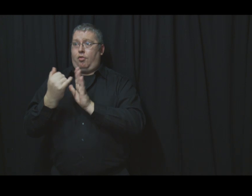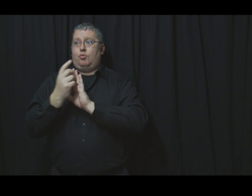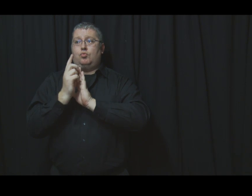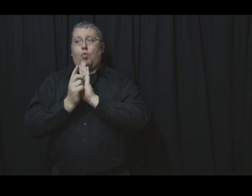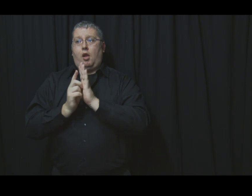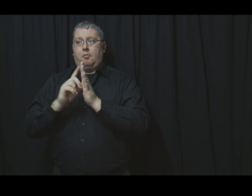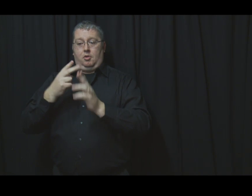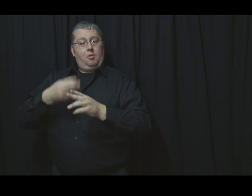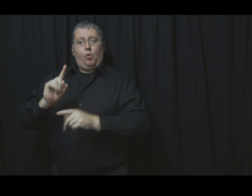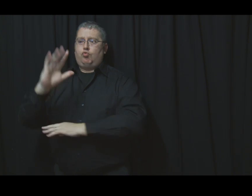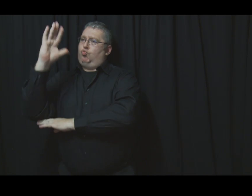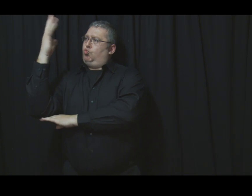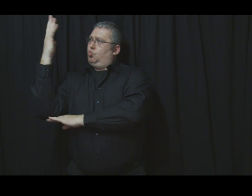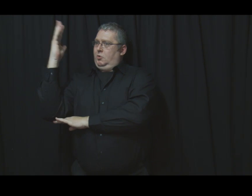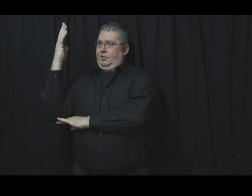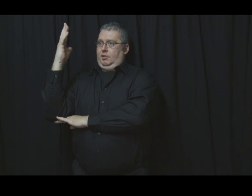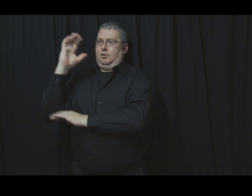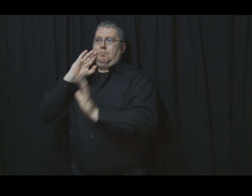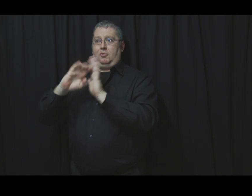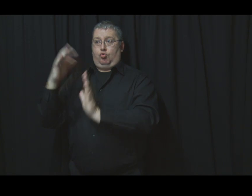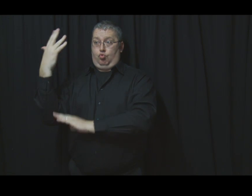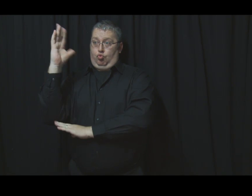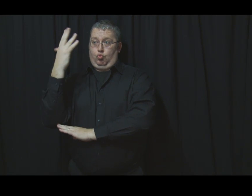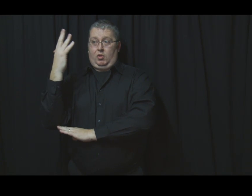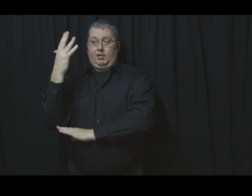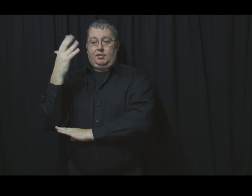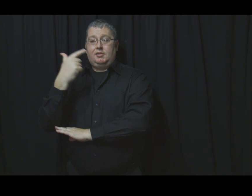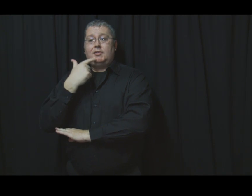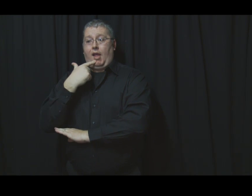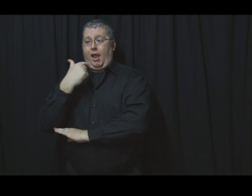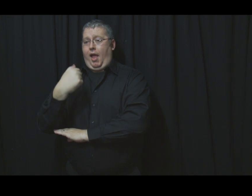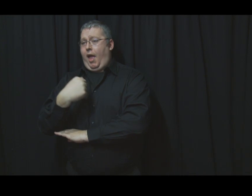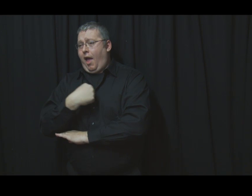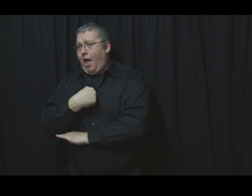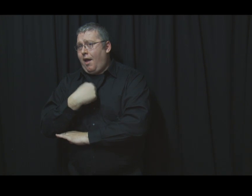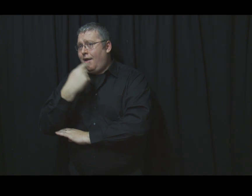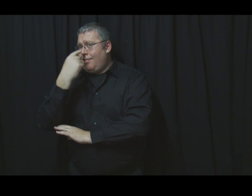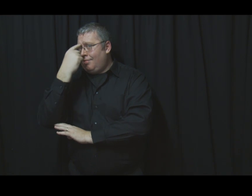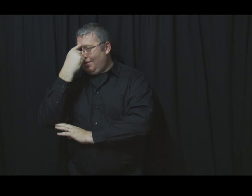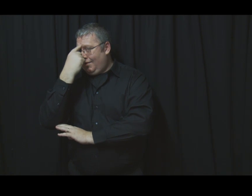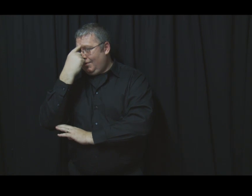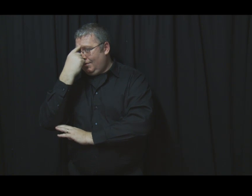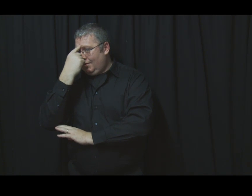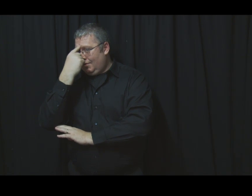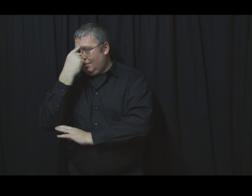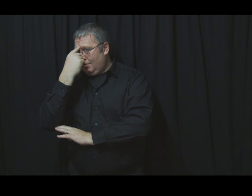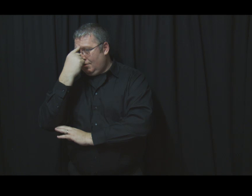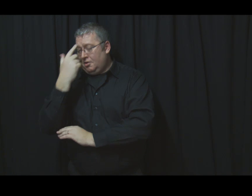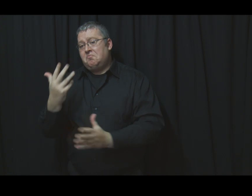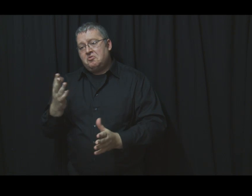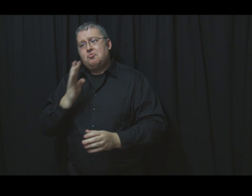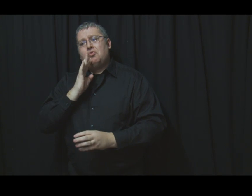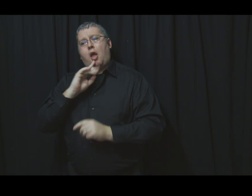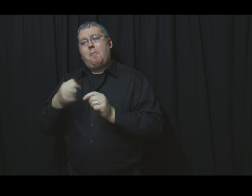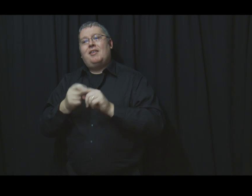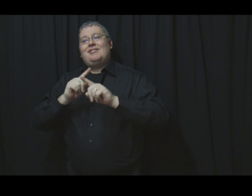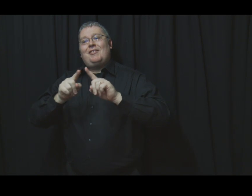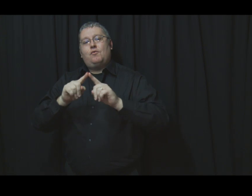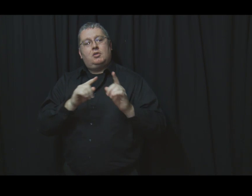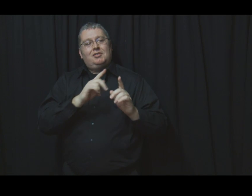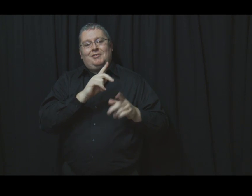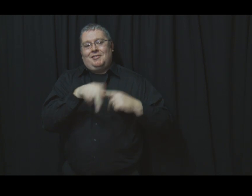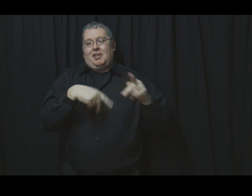tree. And he actually said, I think. So he was talking about different species and